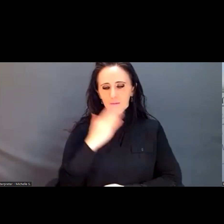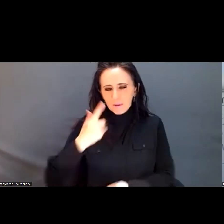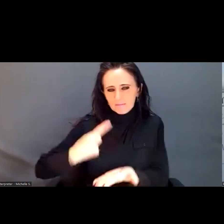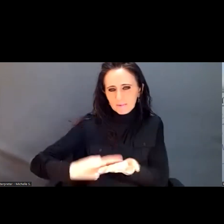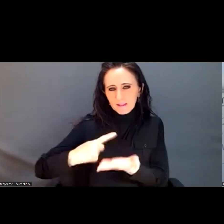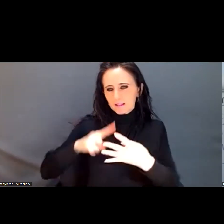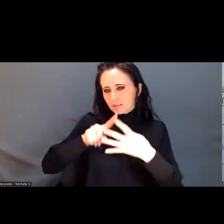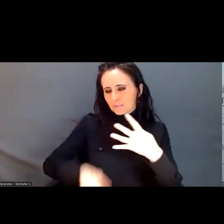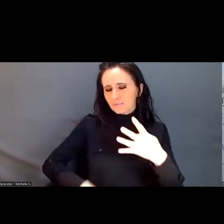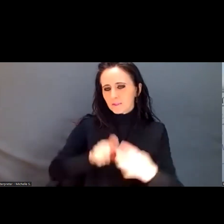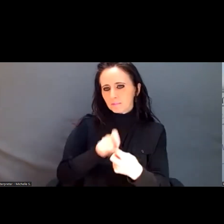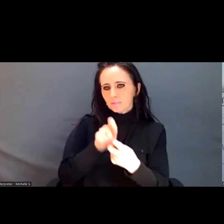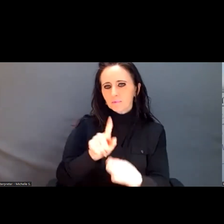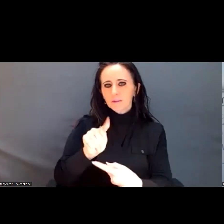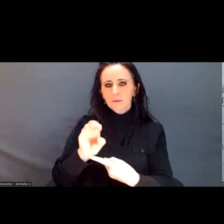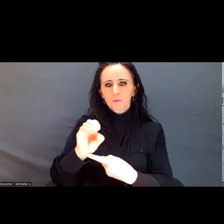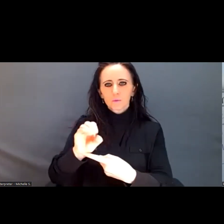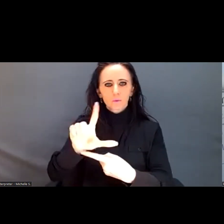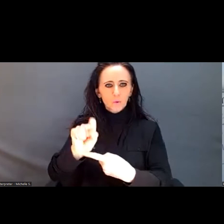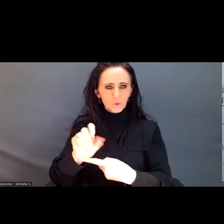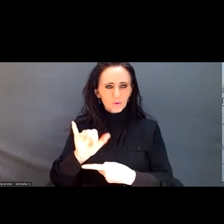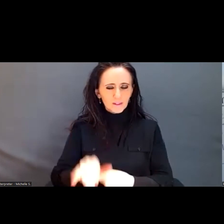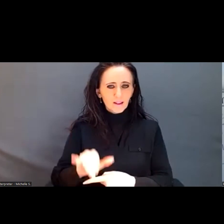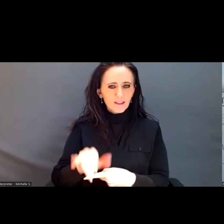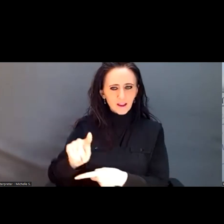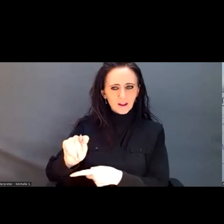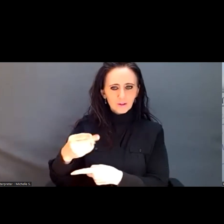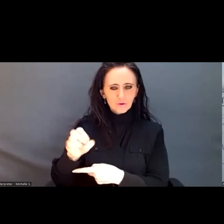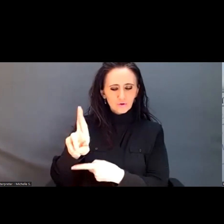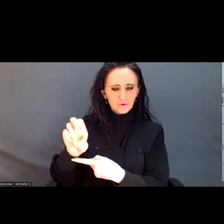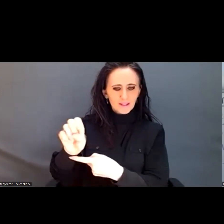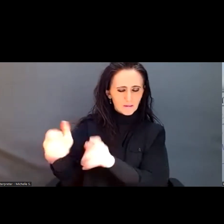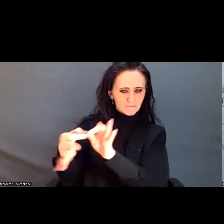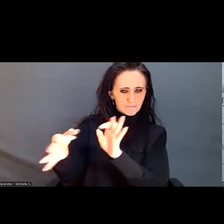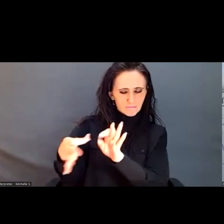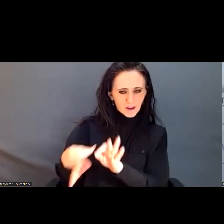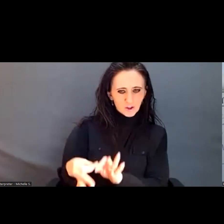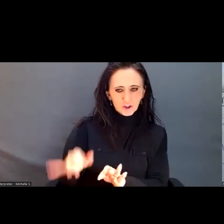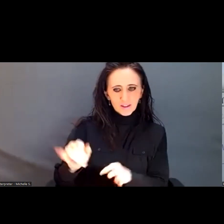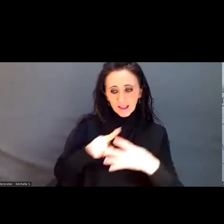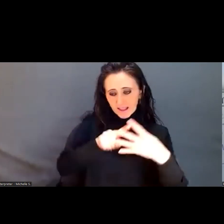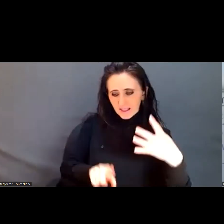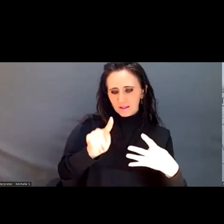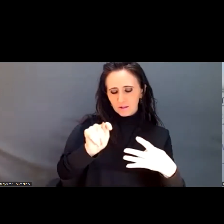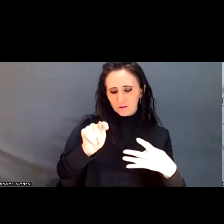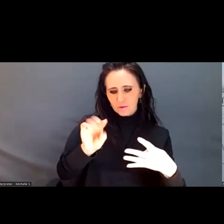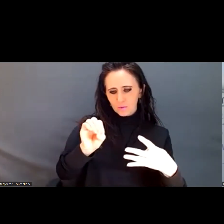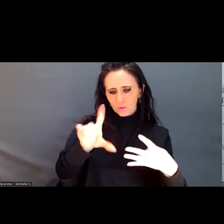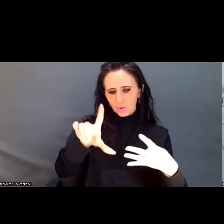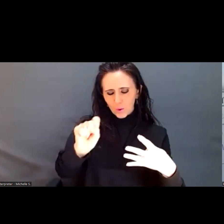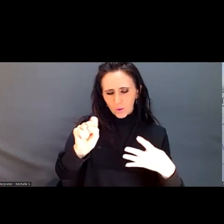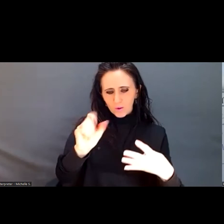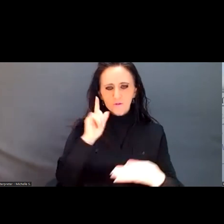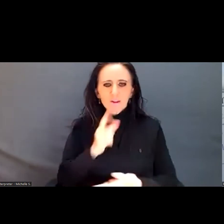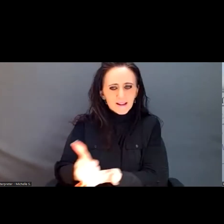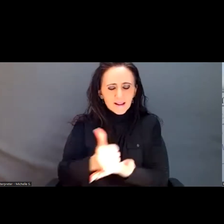as Teresa mentioned, we have field tested. We know they work online to get increased participation and engagement